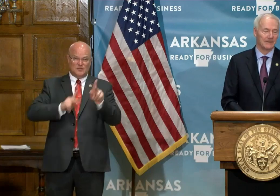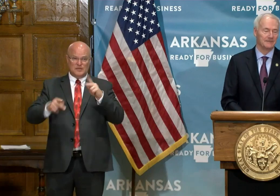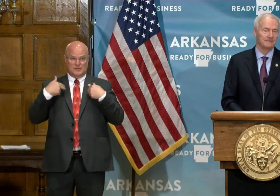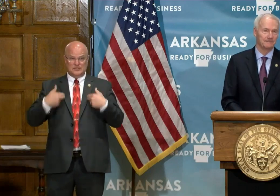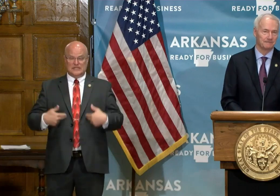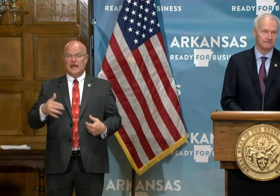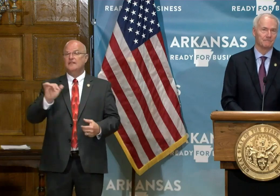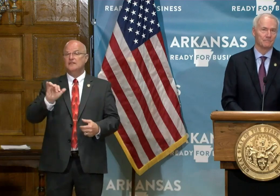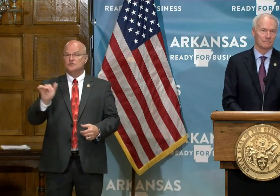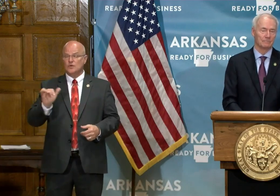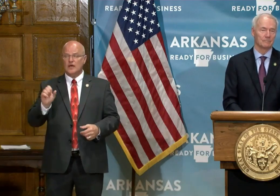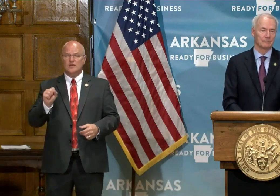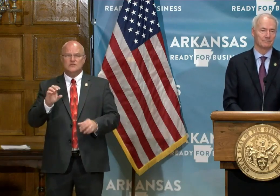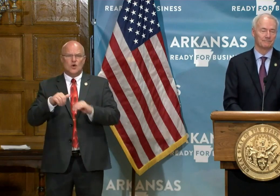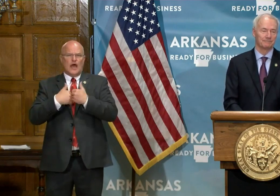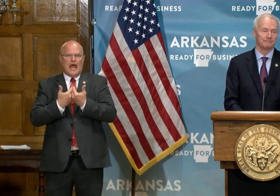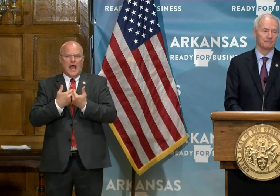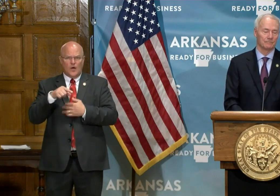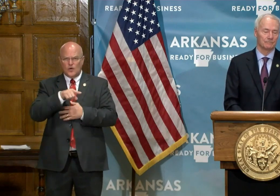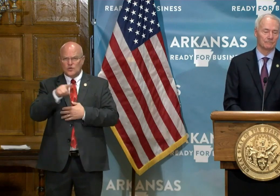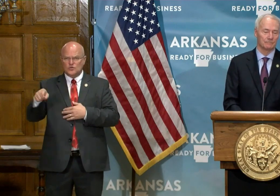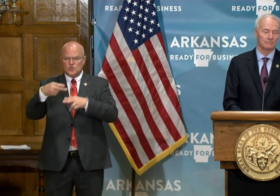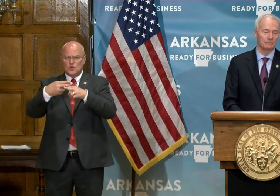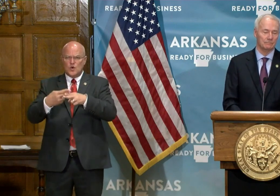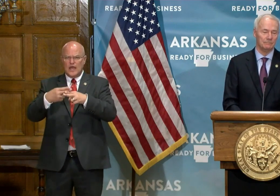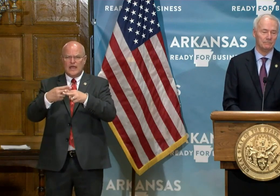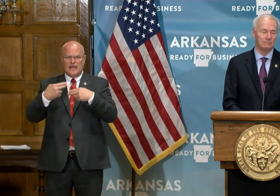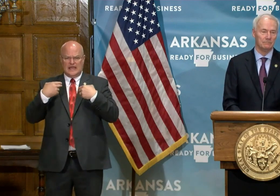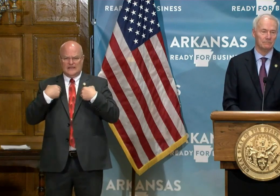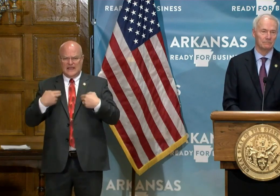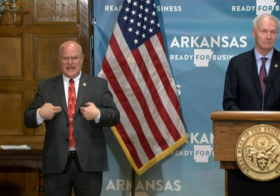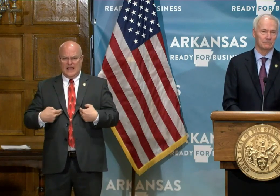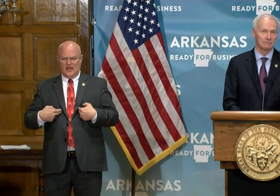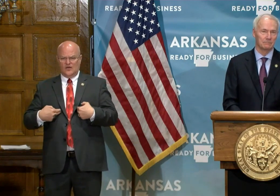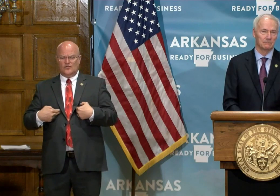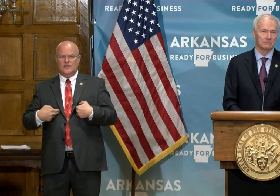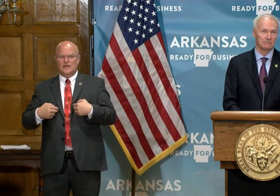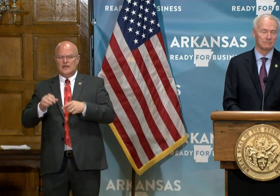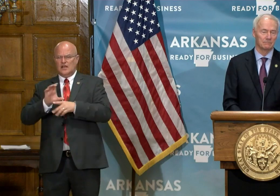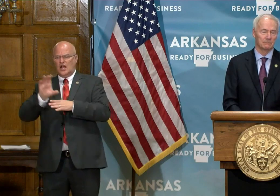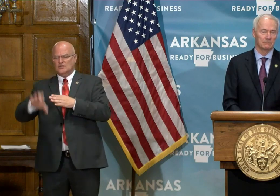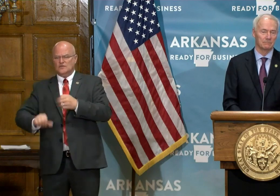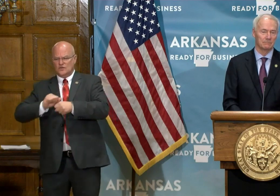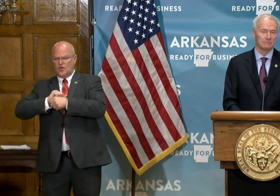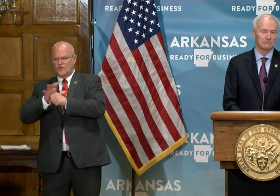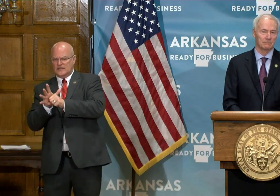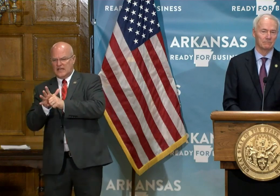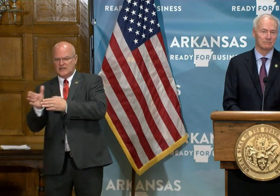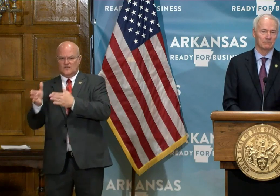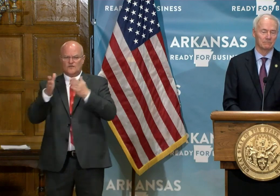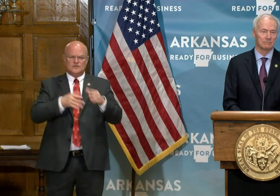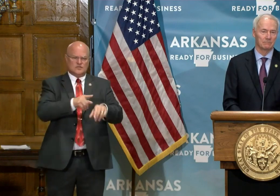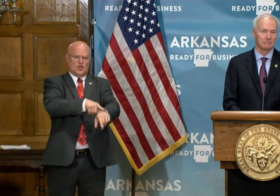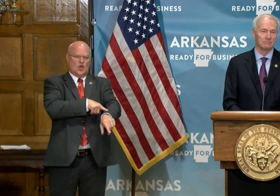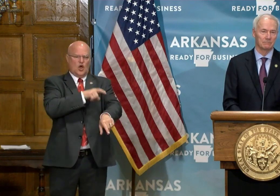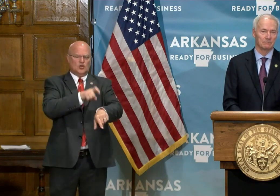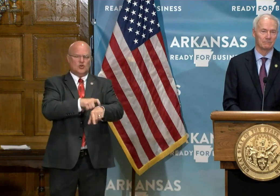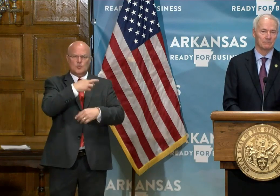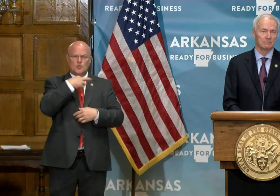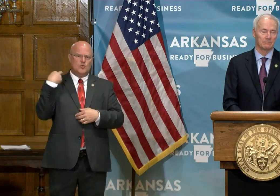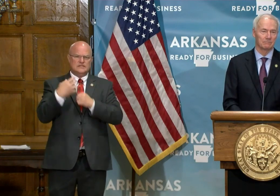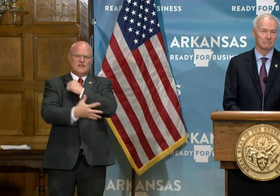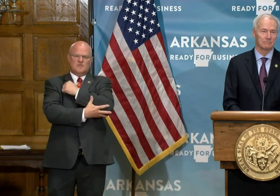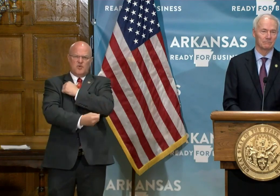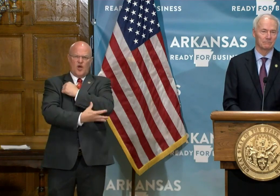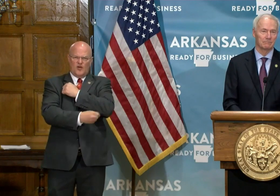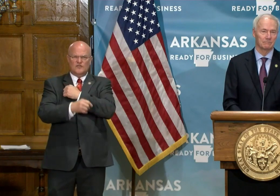health as well. So how are you guys weighing the health consequences of COVID-19 versus the long-term risks of